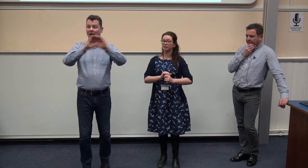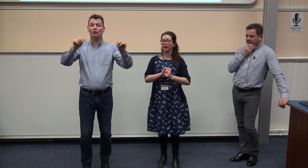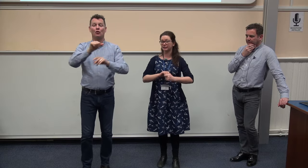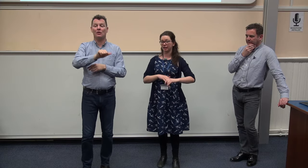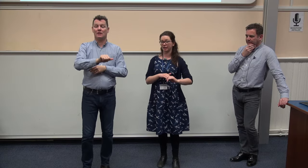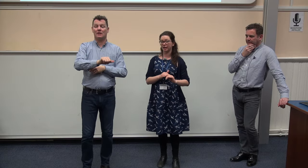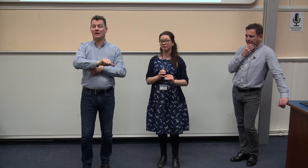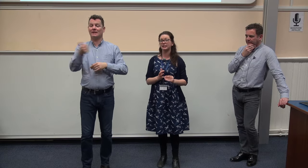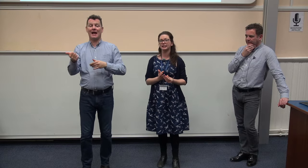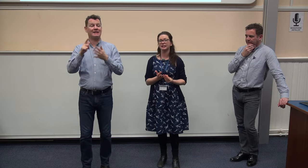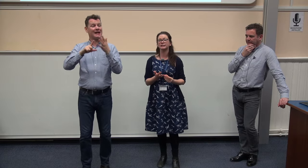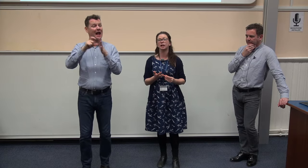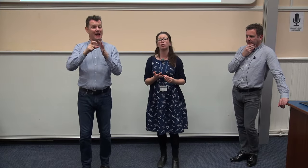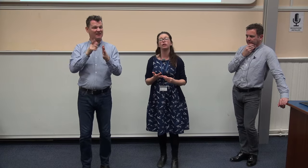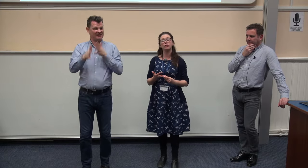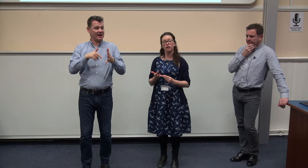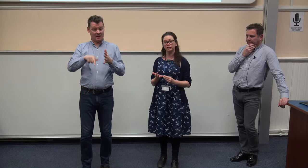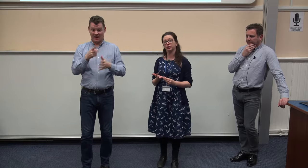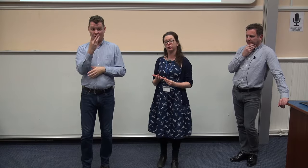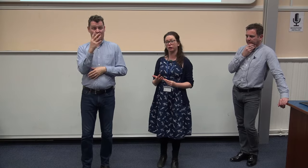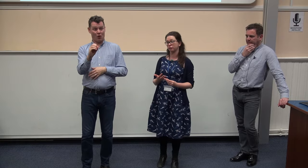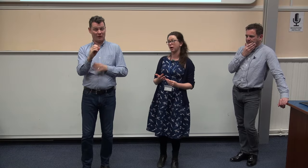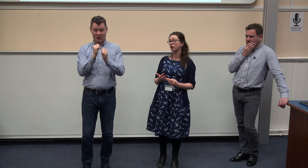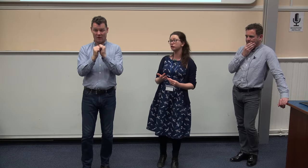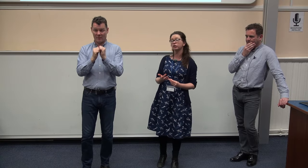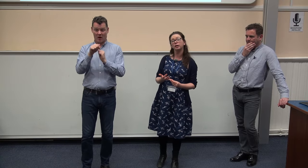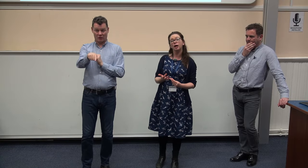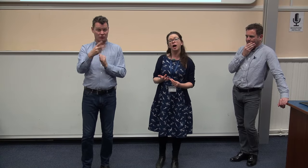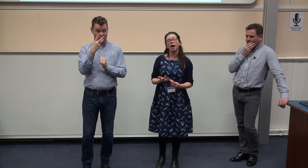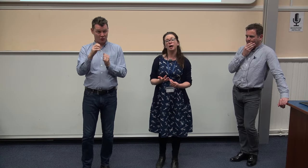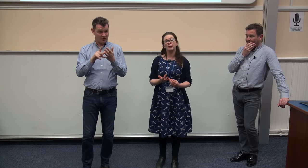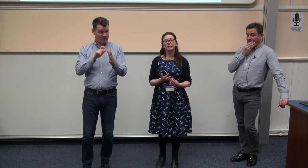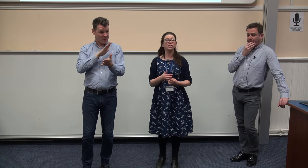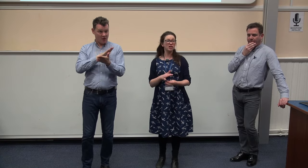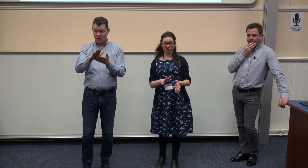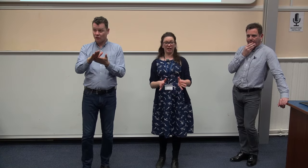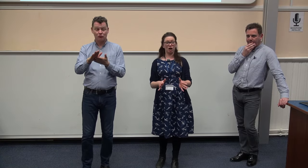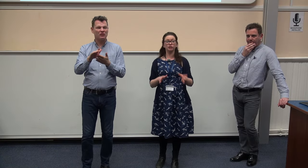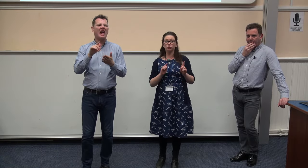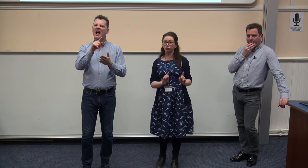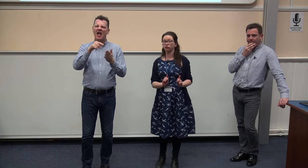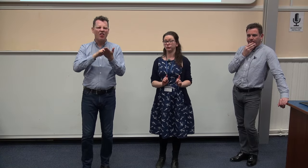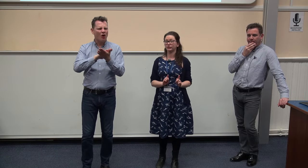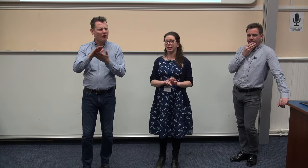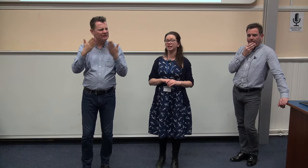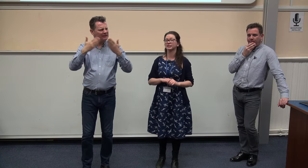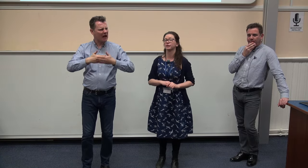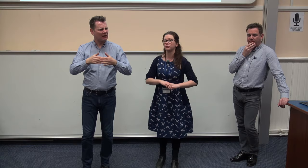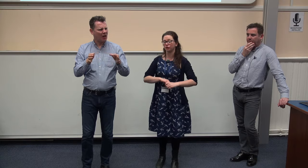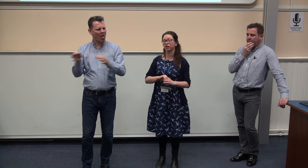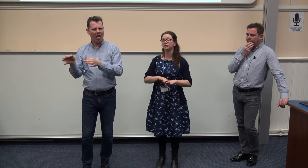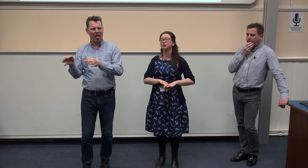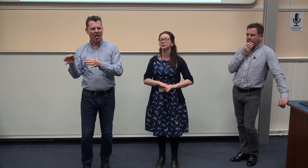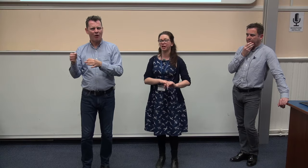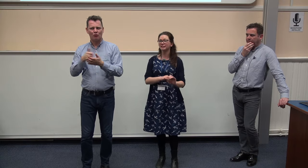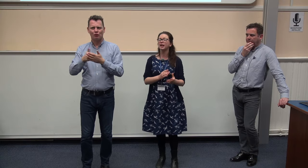next EdSign event is on the 30th of March. That's a Thursday night, not a Tuesday, so not